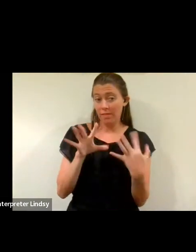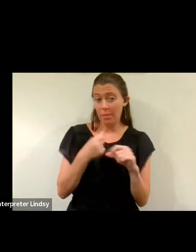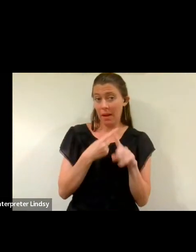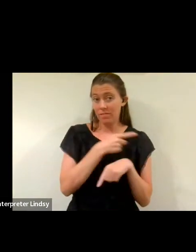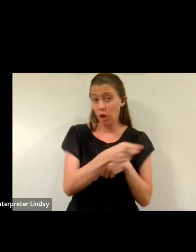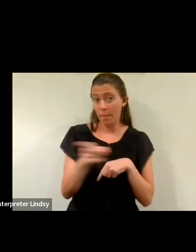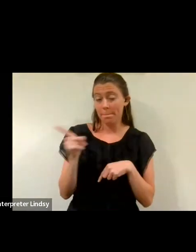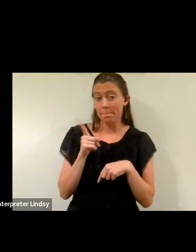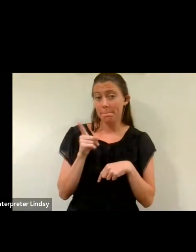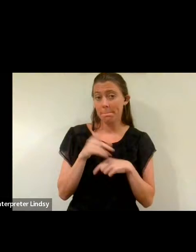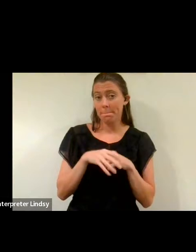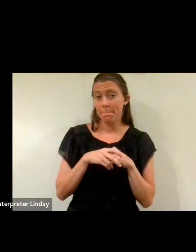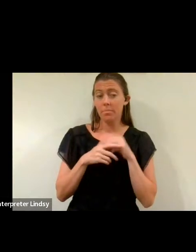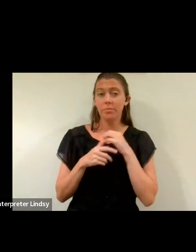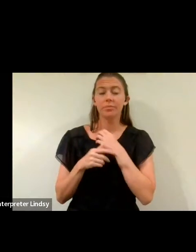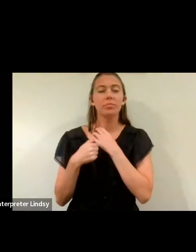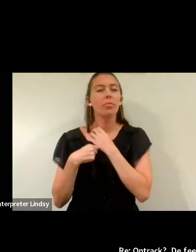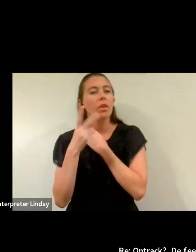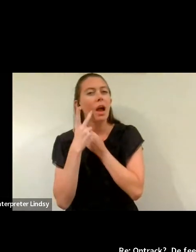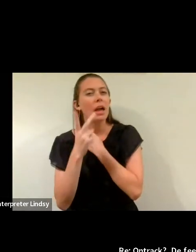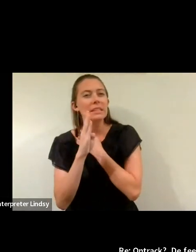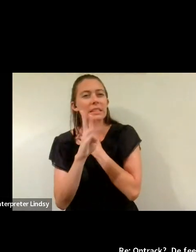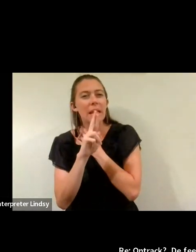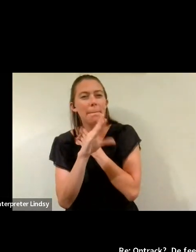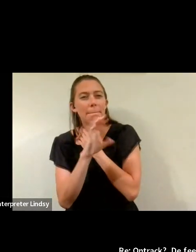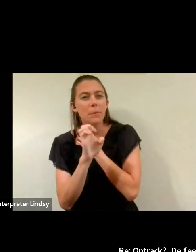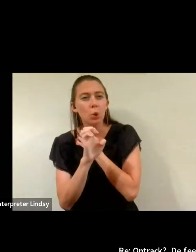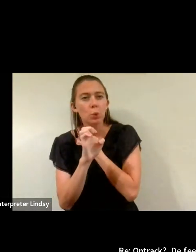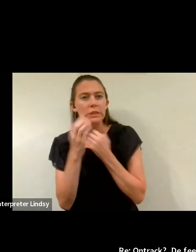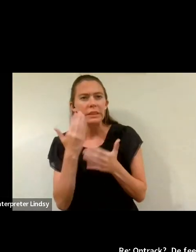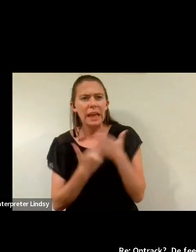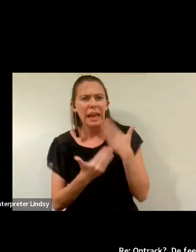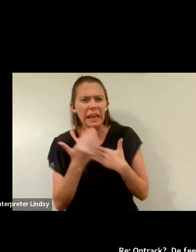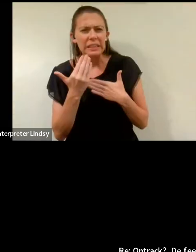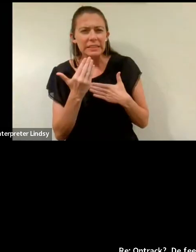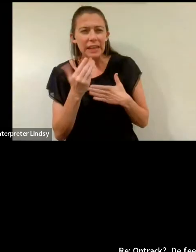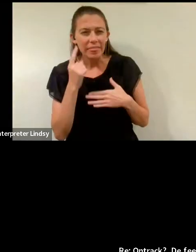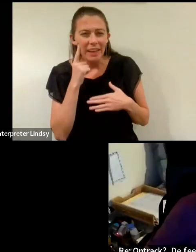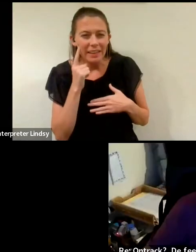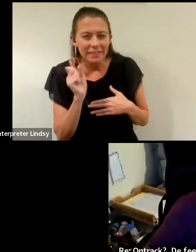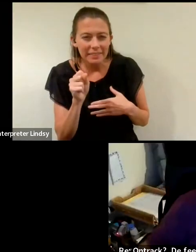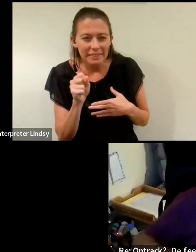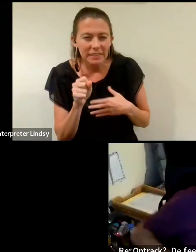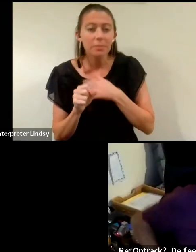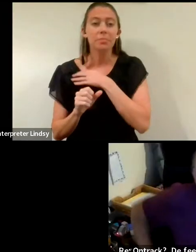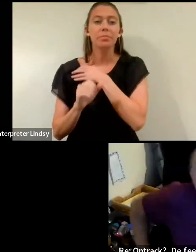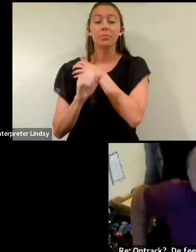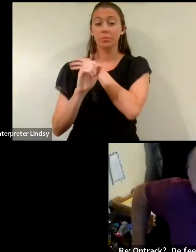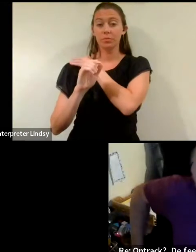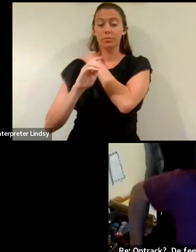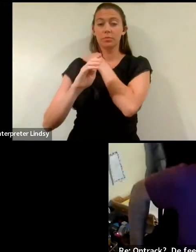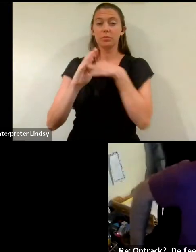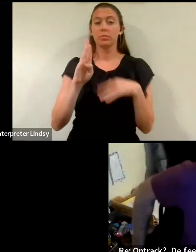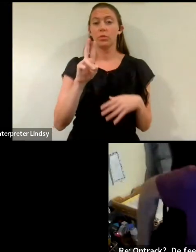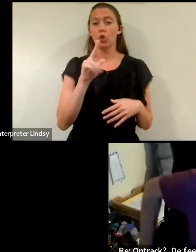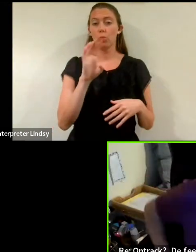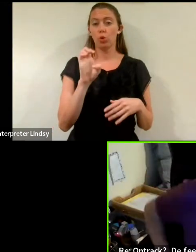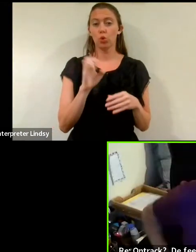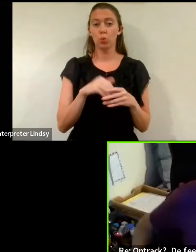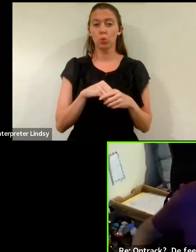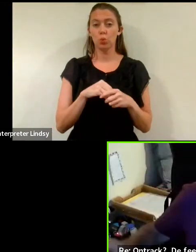see Bruce's hand. I wasn't sure if that was a hand raised or not. Okay, Bruce. Well, I've